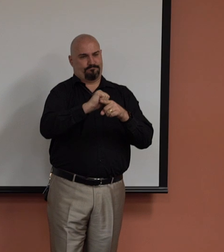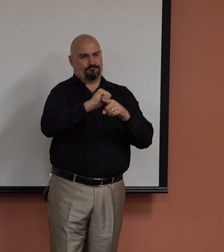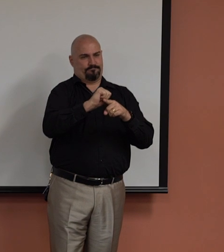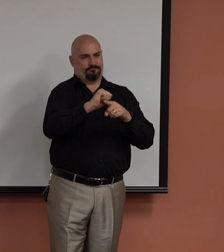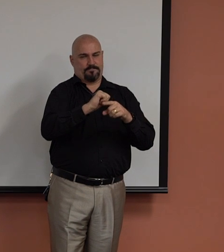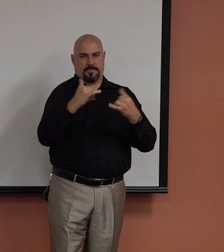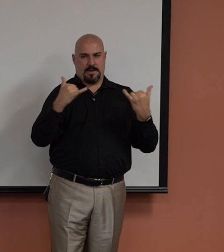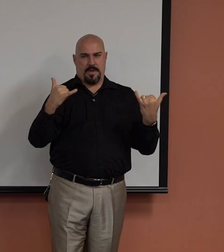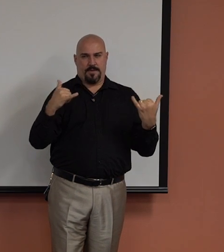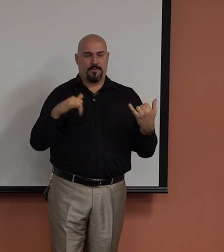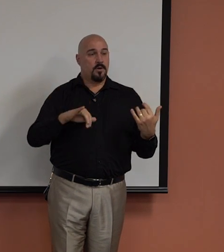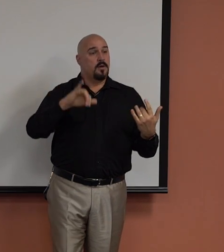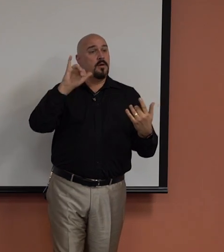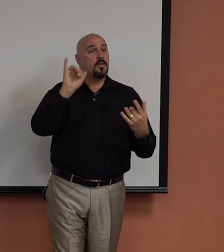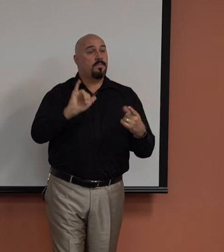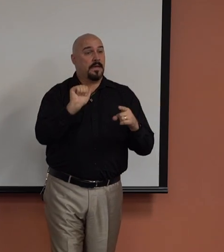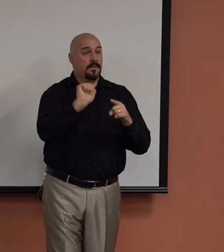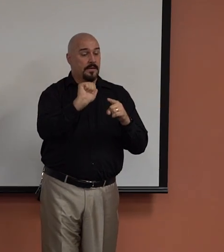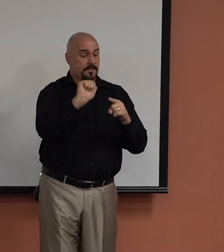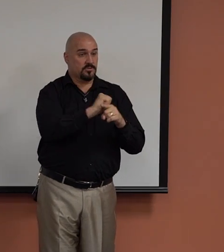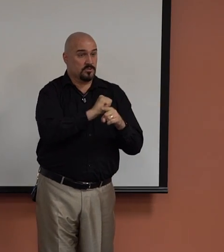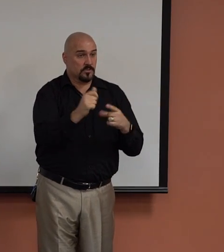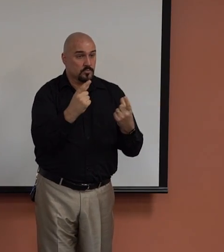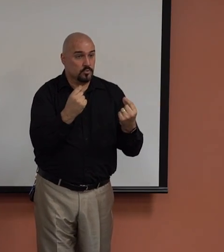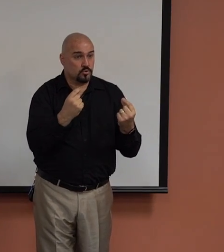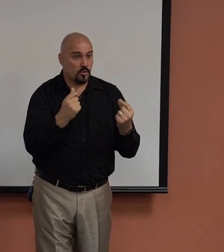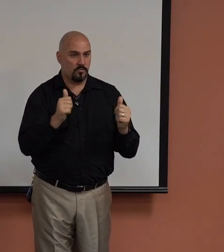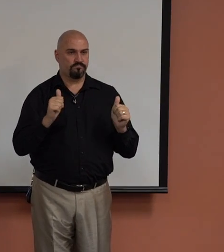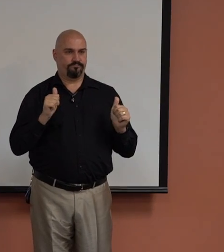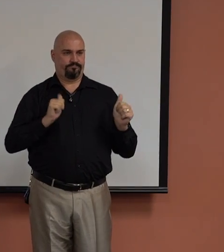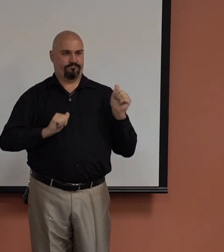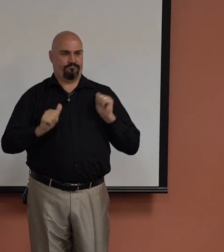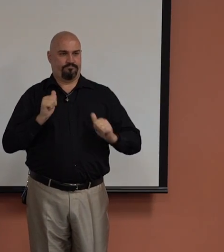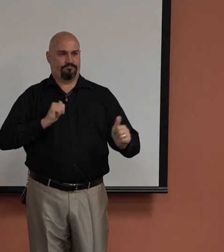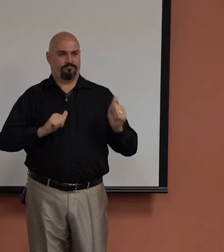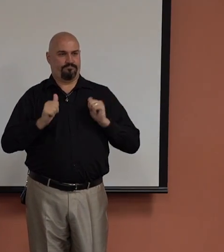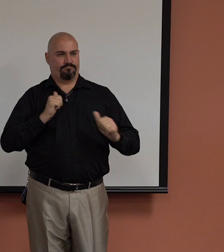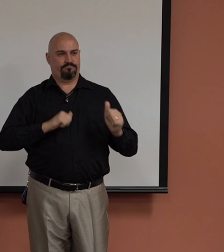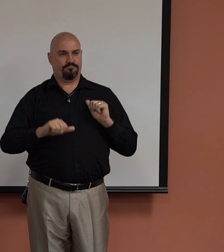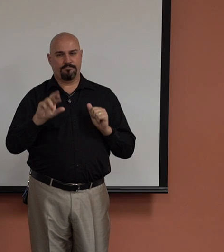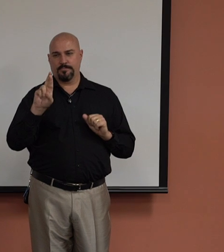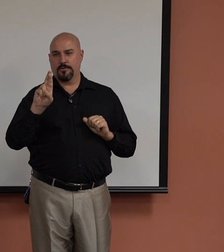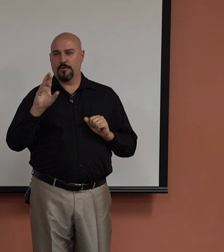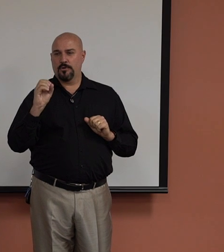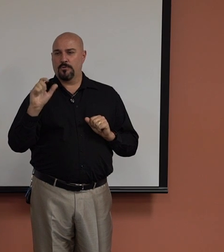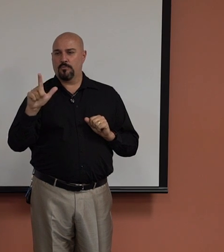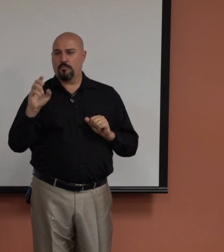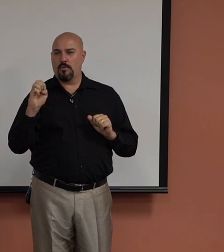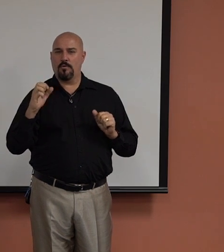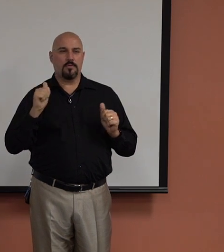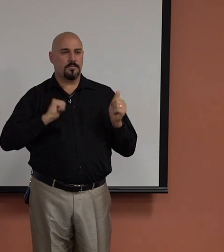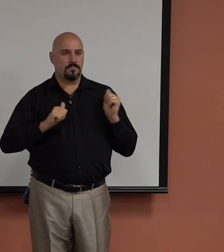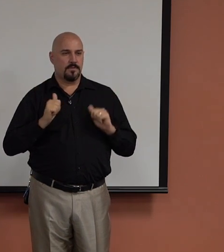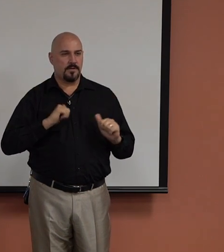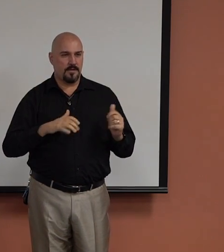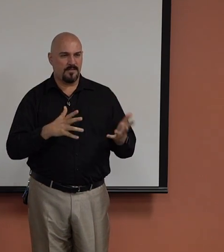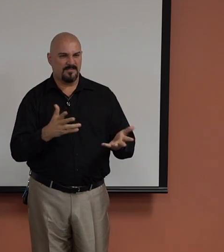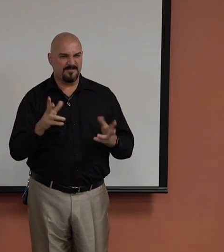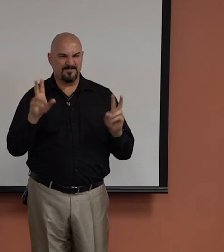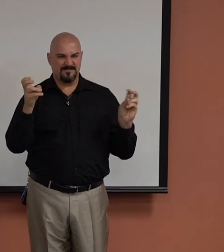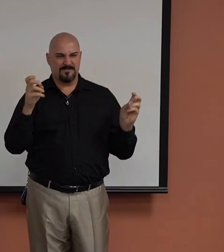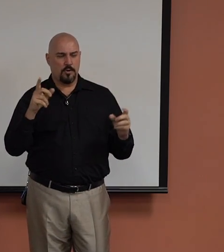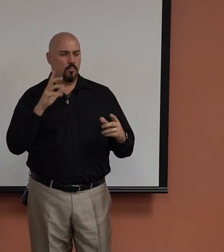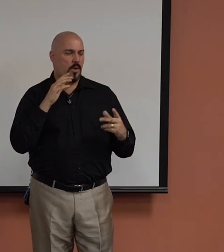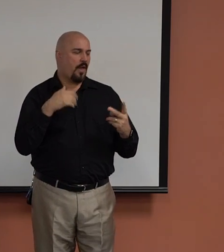where we're going to do a little role play. And we've got a couple of different conditions and